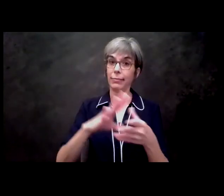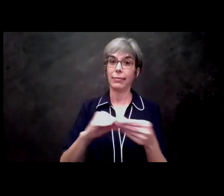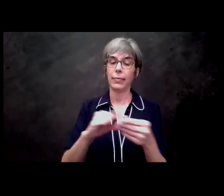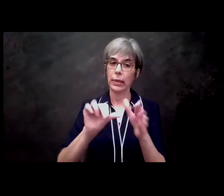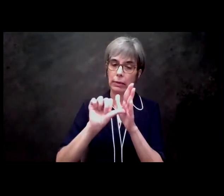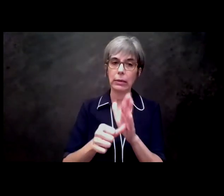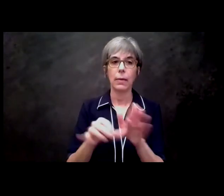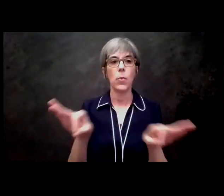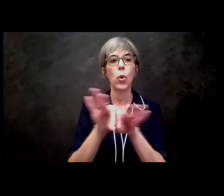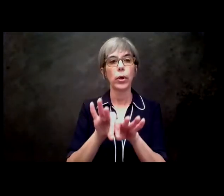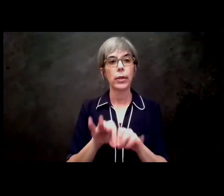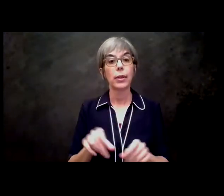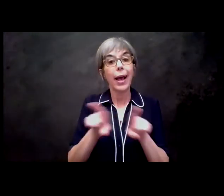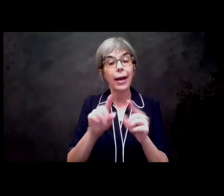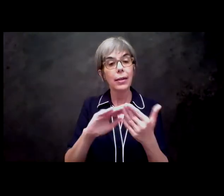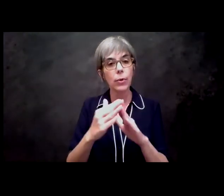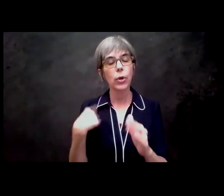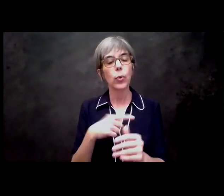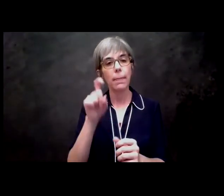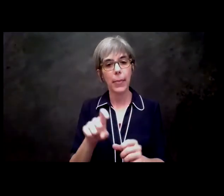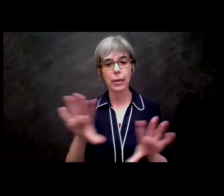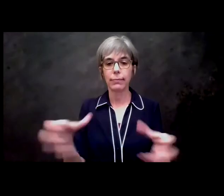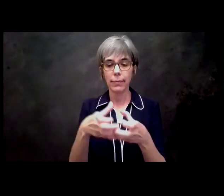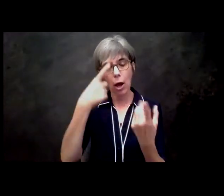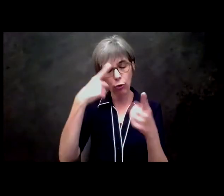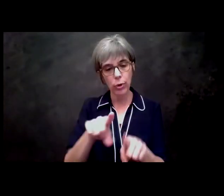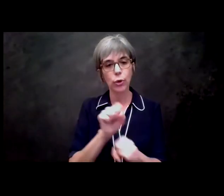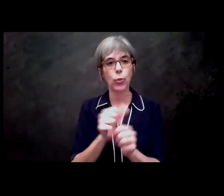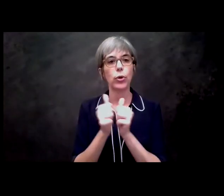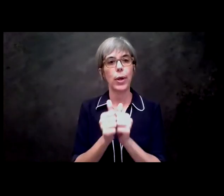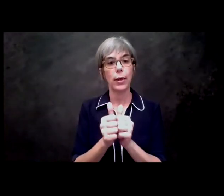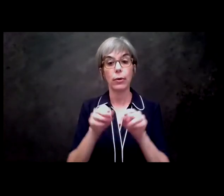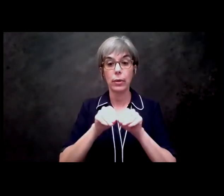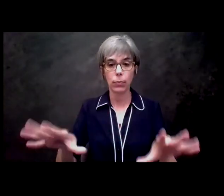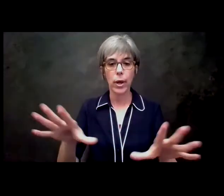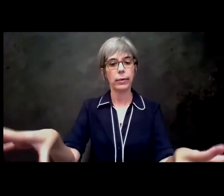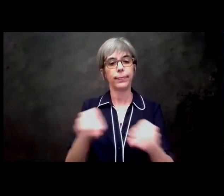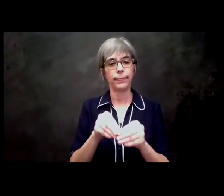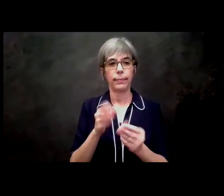a community, we must now come together to stop this spread.